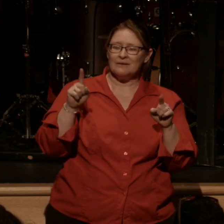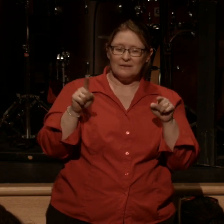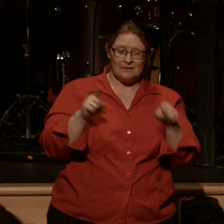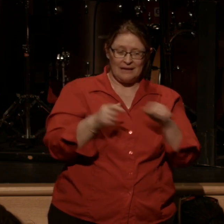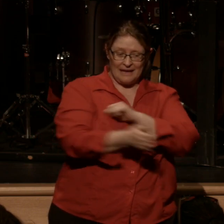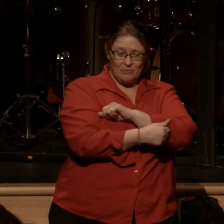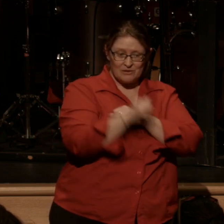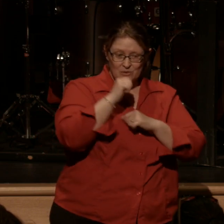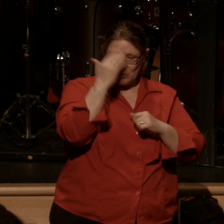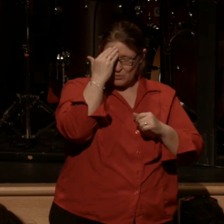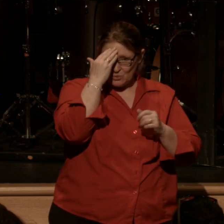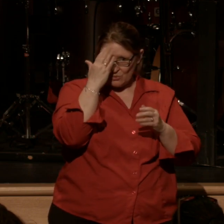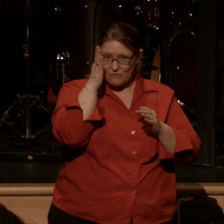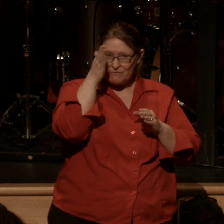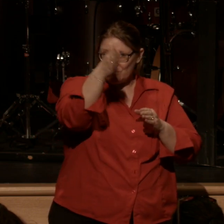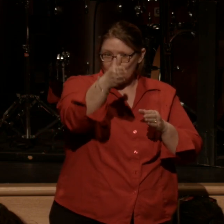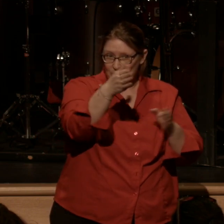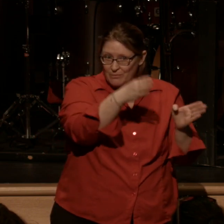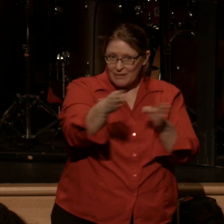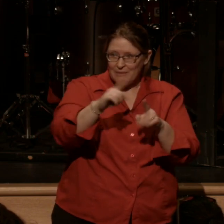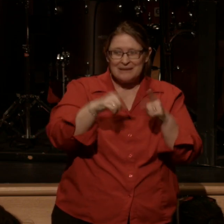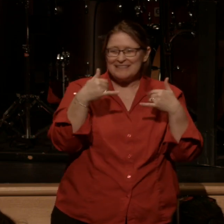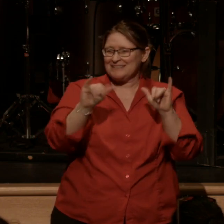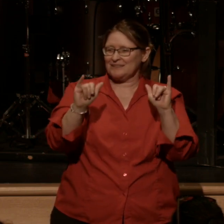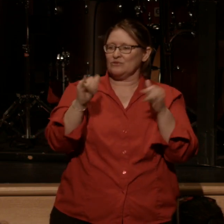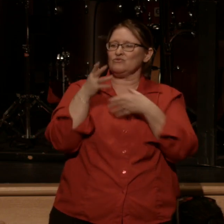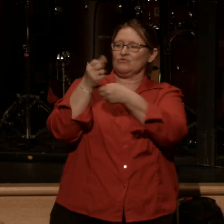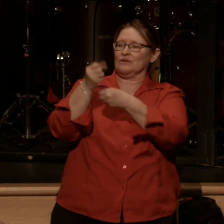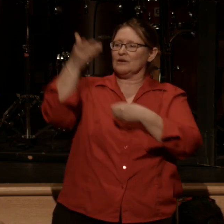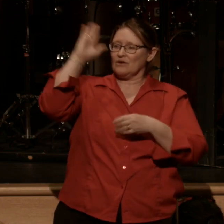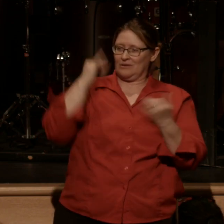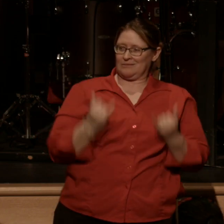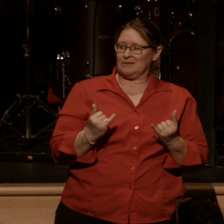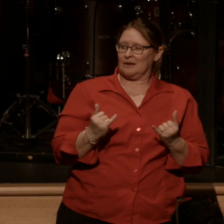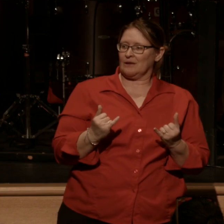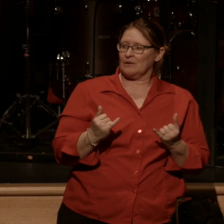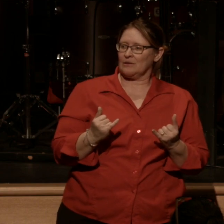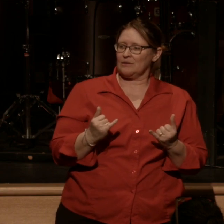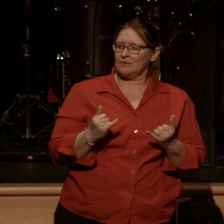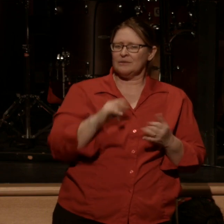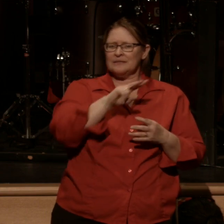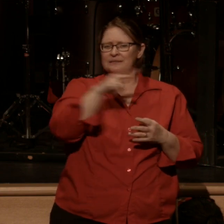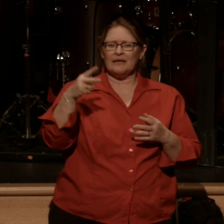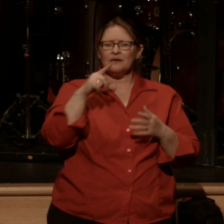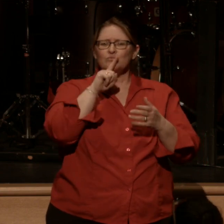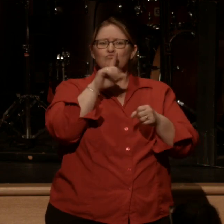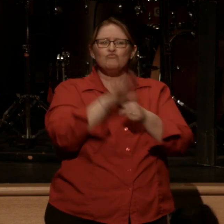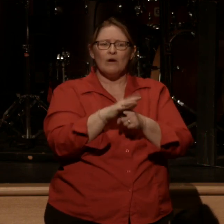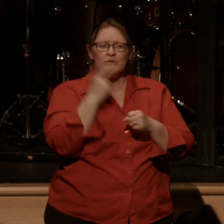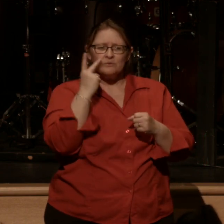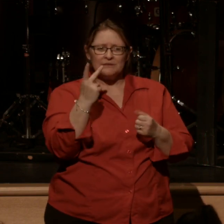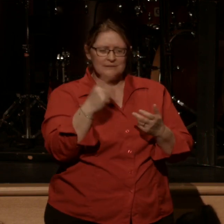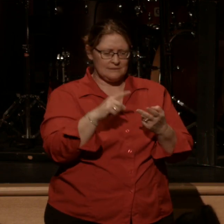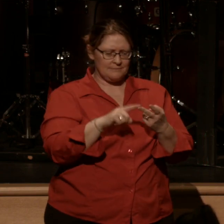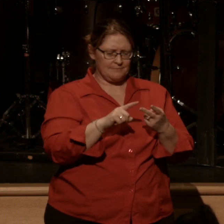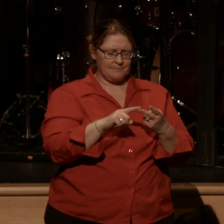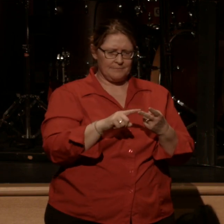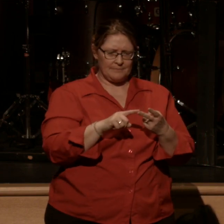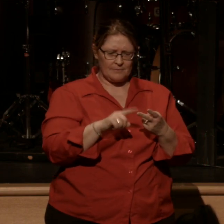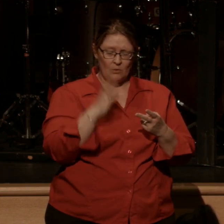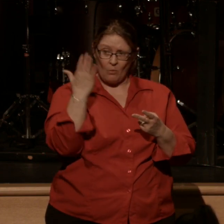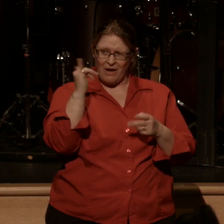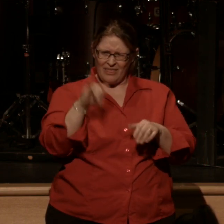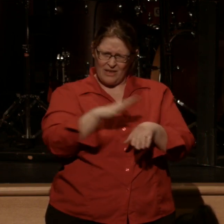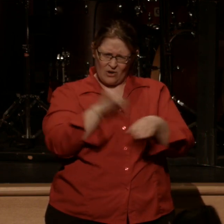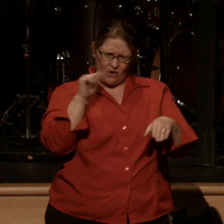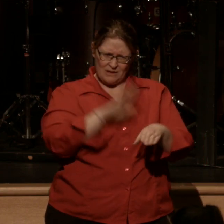of the future, he trusts God in the present. So look at the second promise that we see, because this call in his life